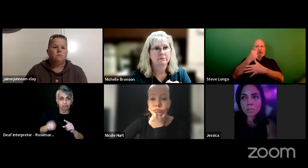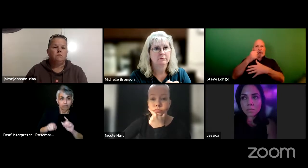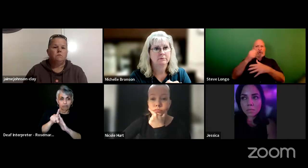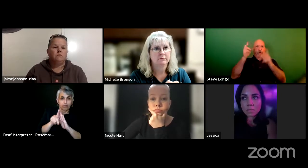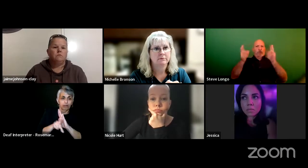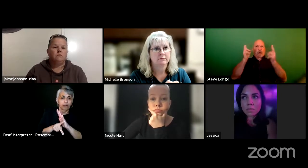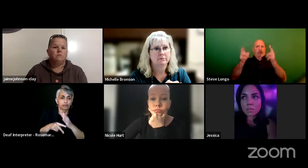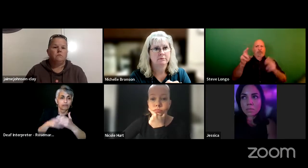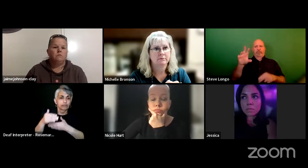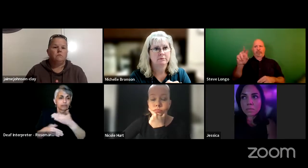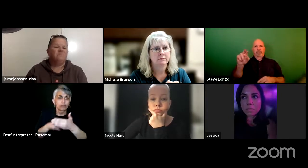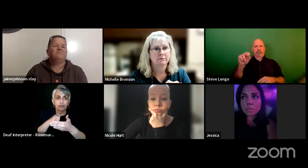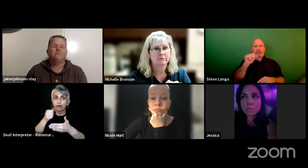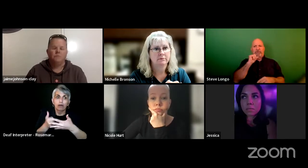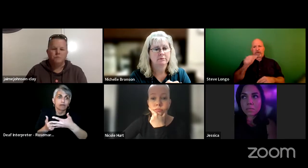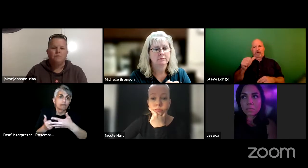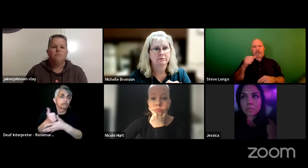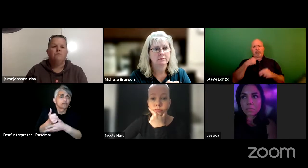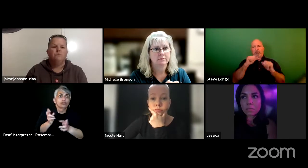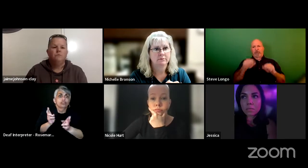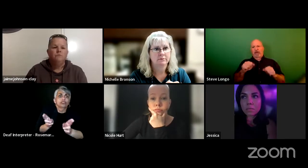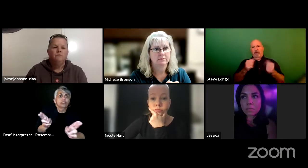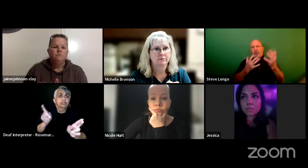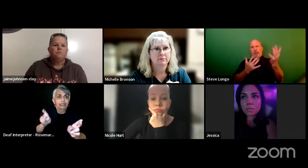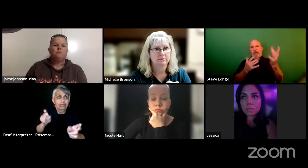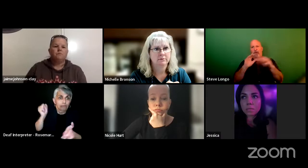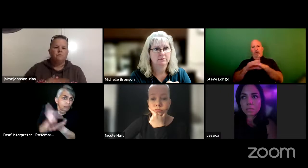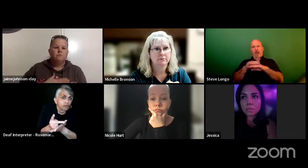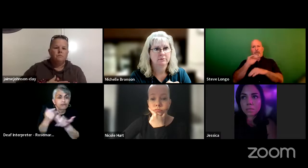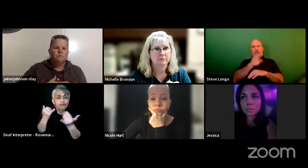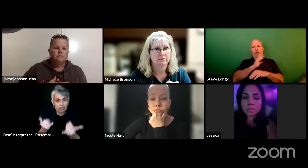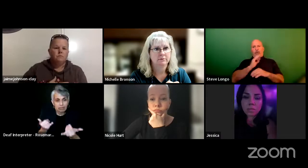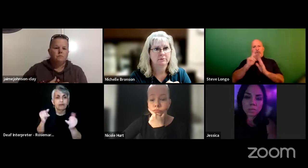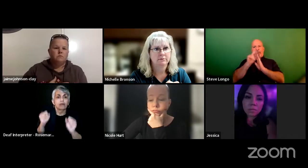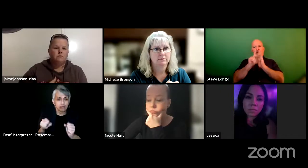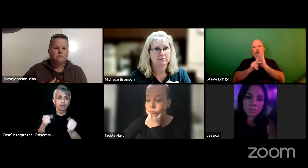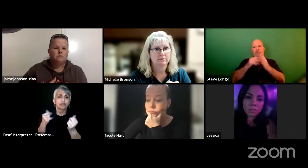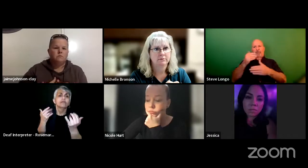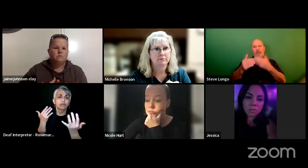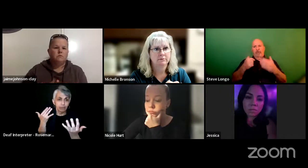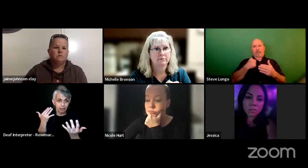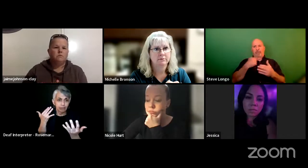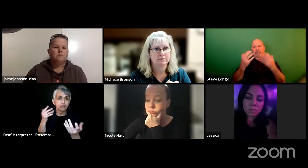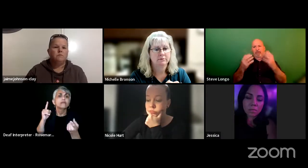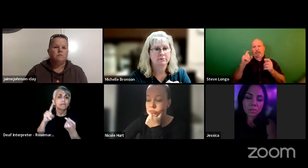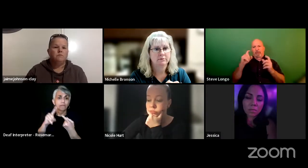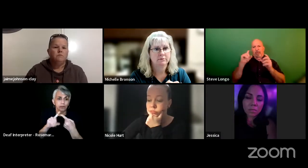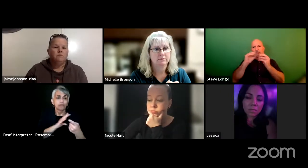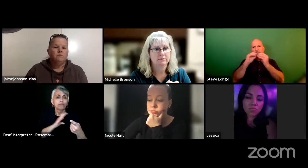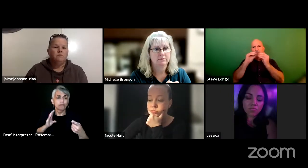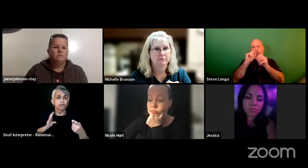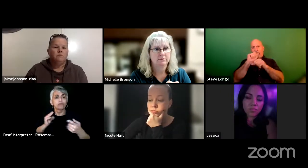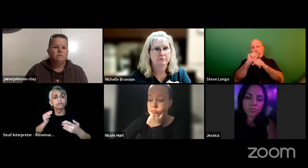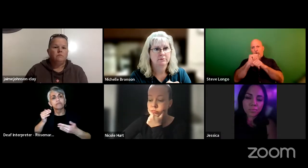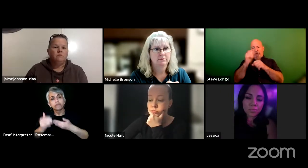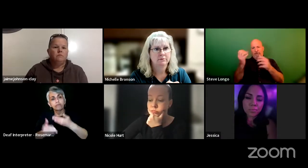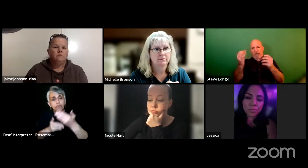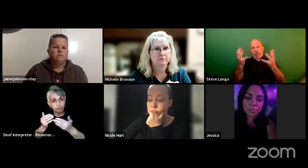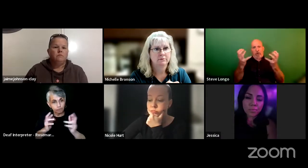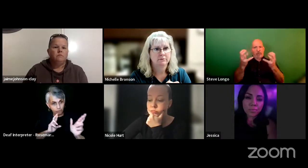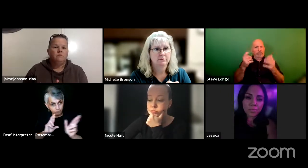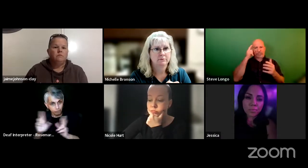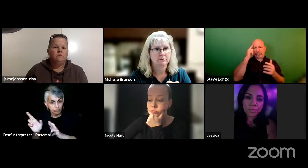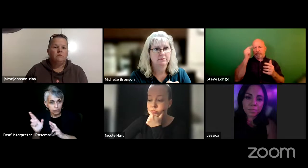make a motion, that's fine, but that is not a priority matter for us. We can certainly wait for the board policies